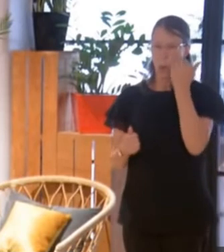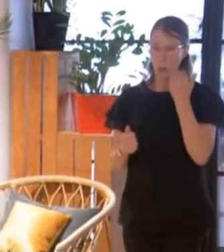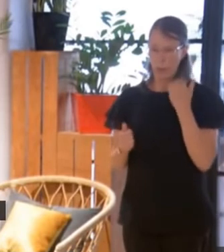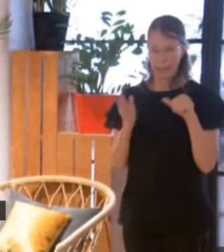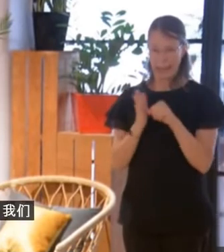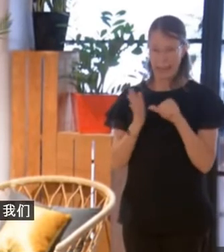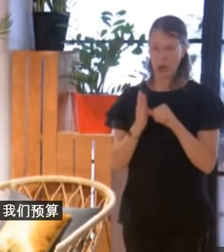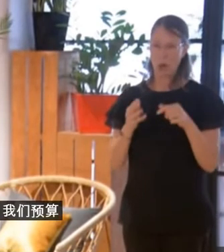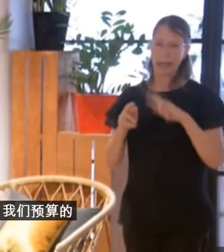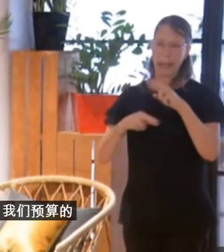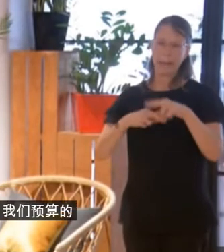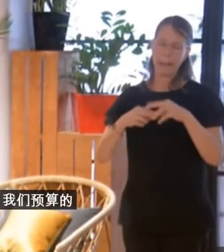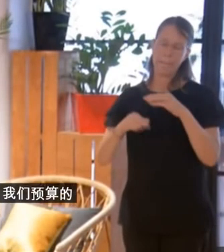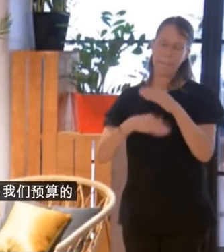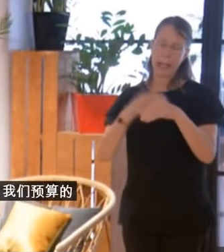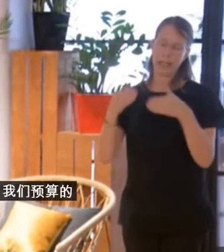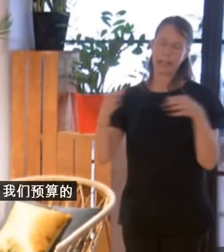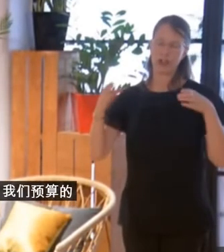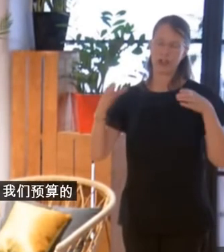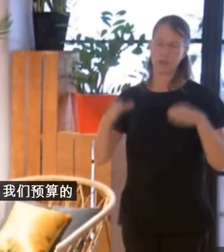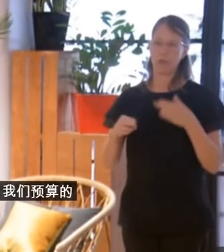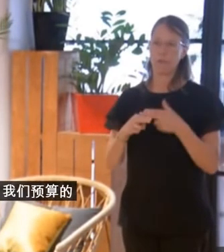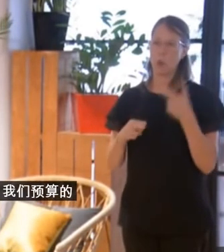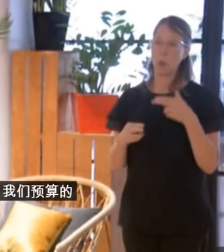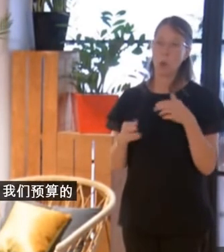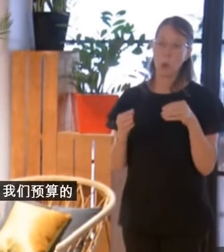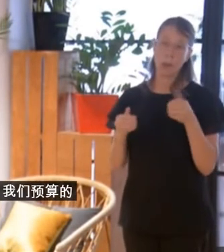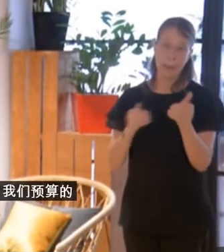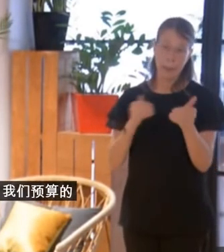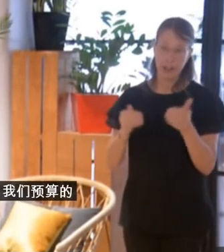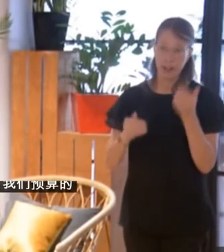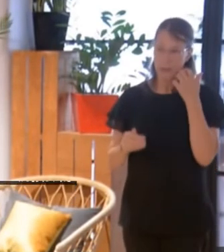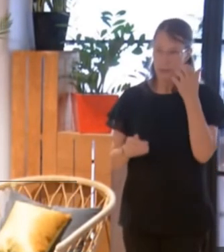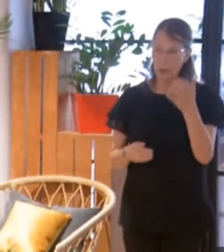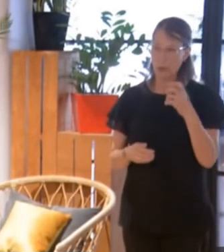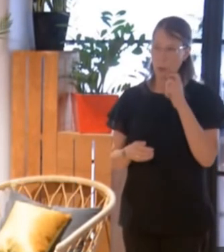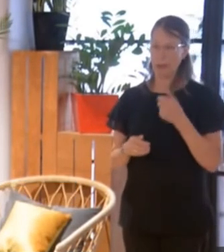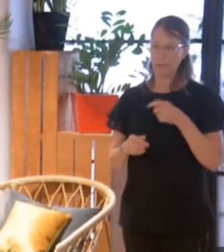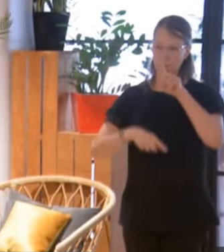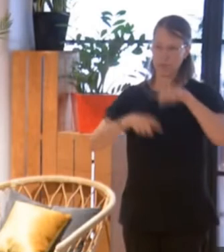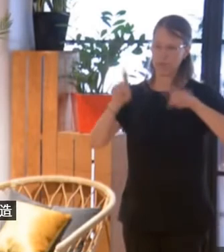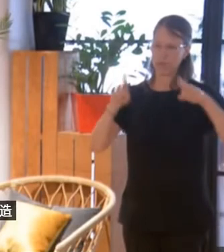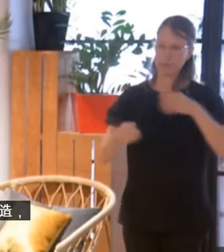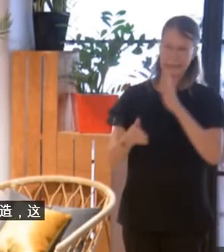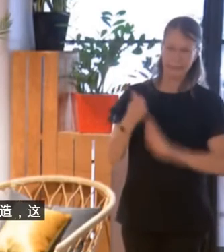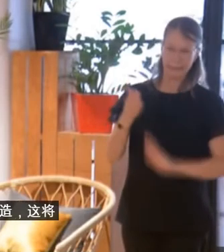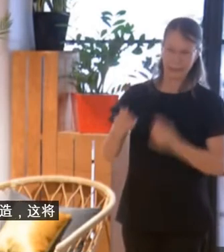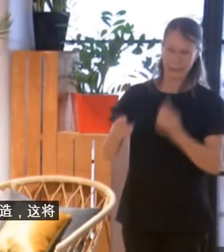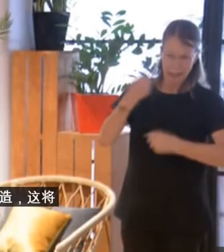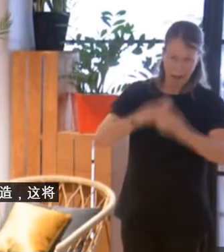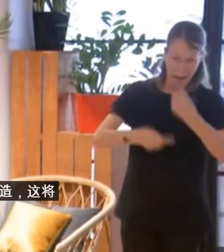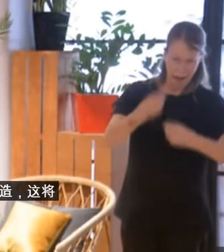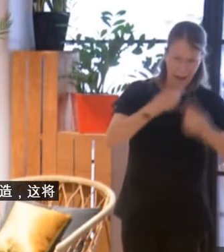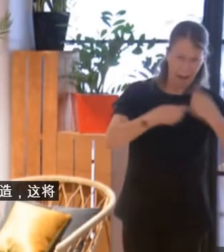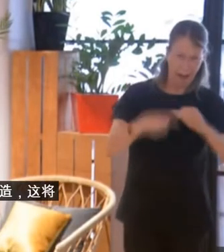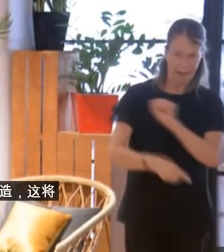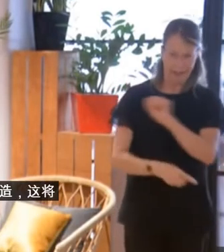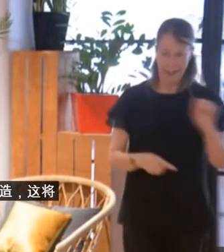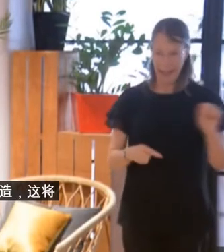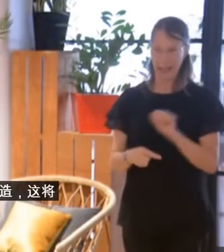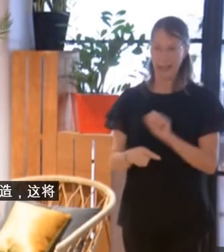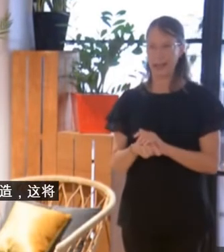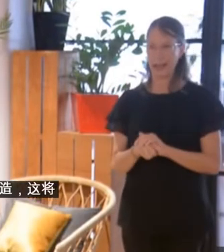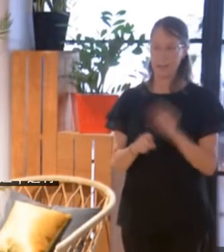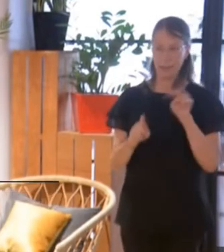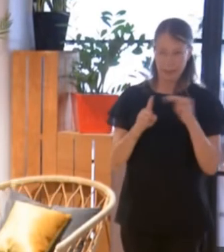economic package as part of our budget, which will be shaped by a diverse range of experienced voices that will ensure that New South Wales